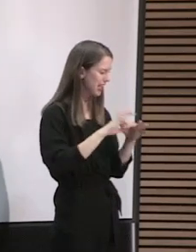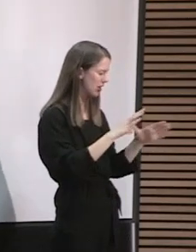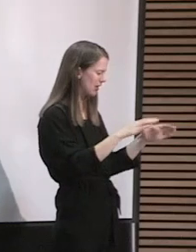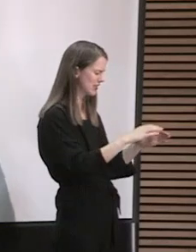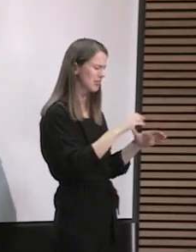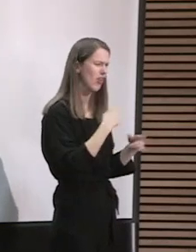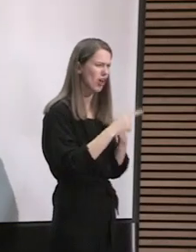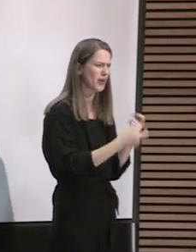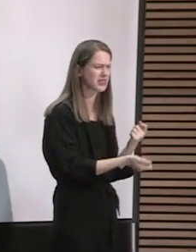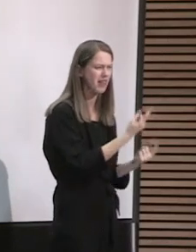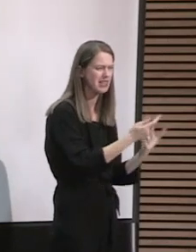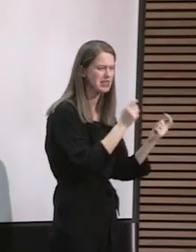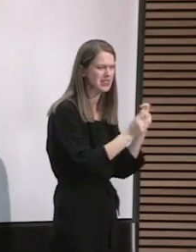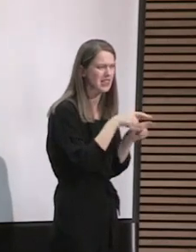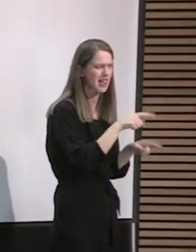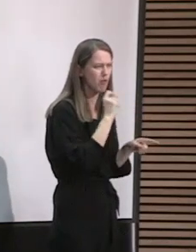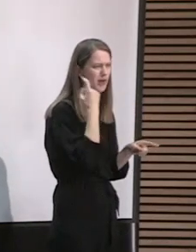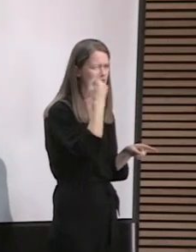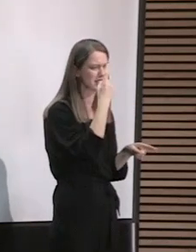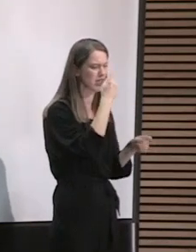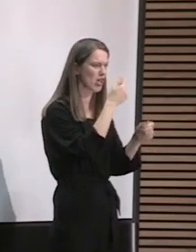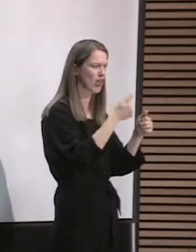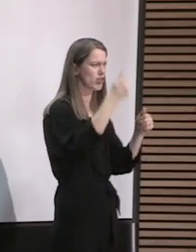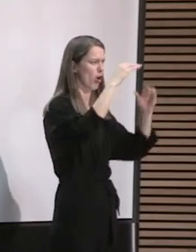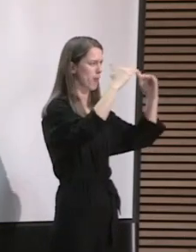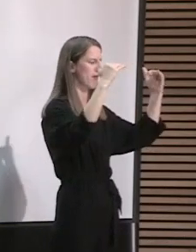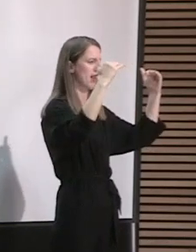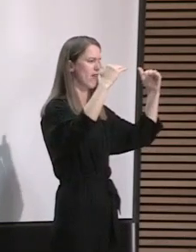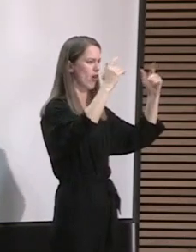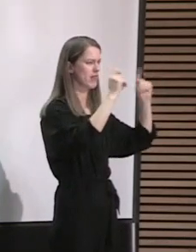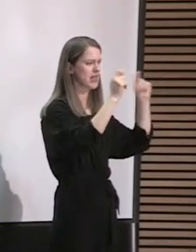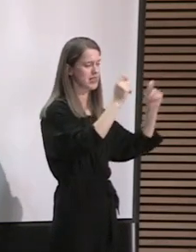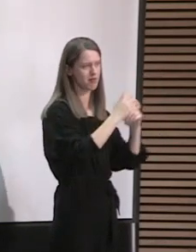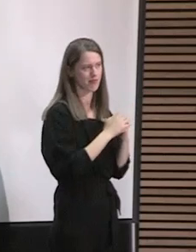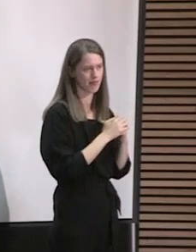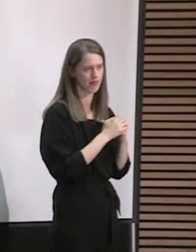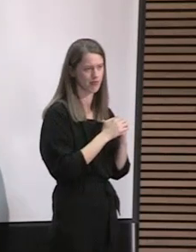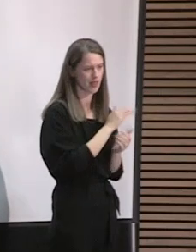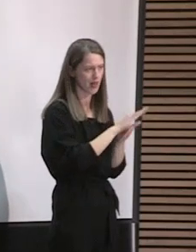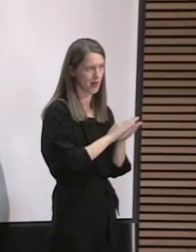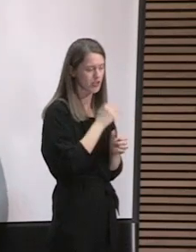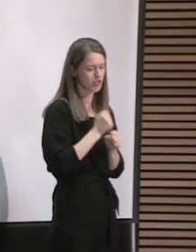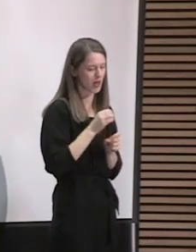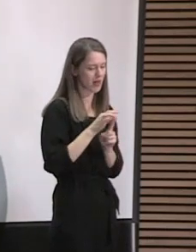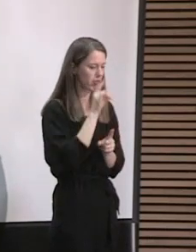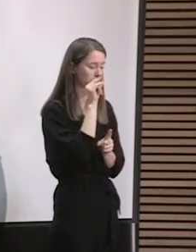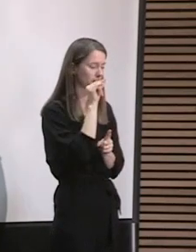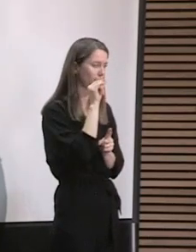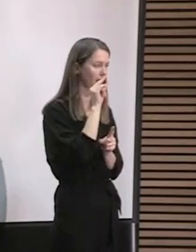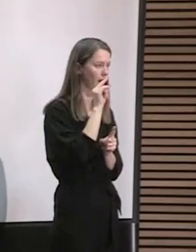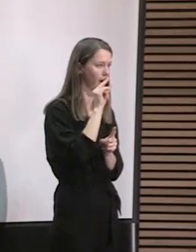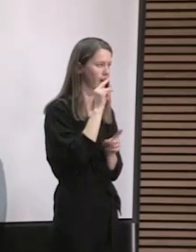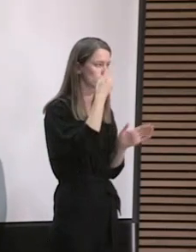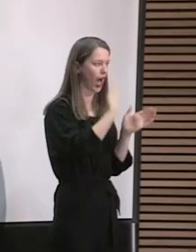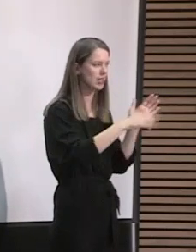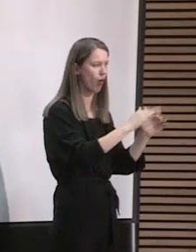doing the surveillance testing, will that be considered that top tier of test, and does it not incentivize GPs to